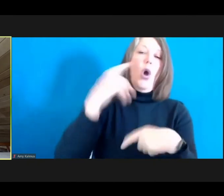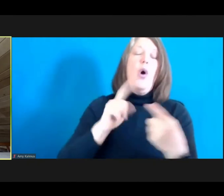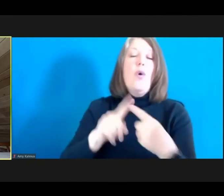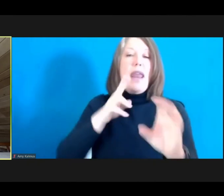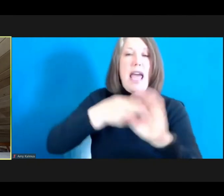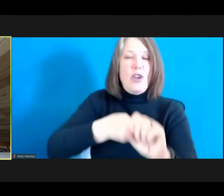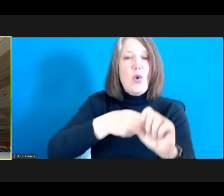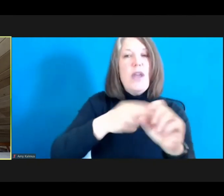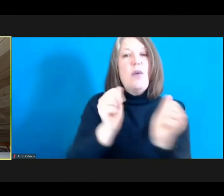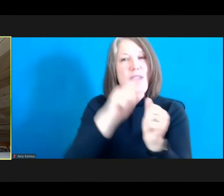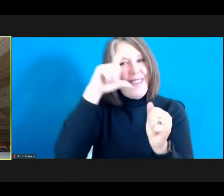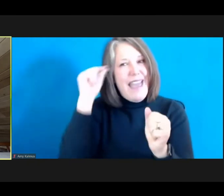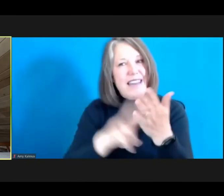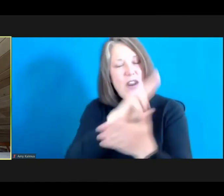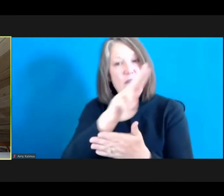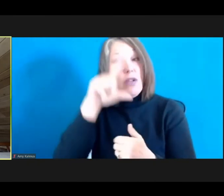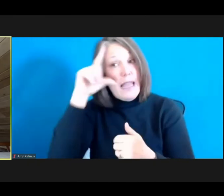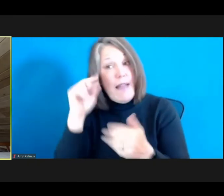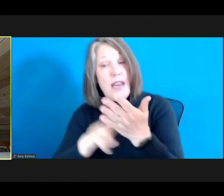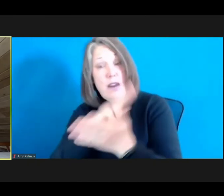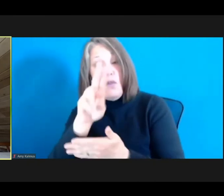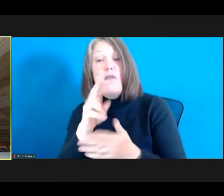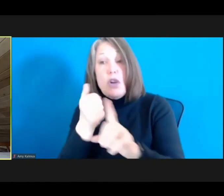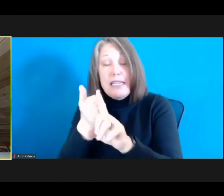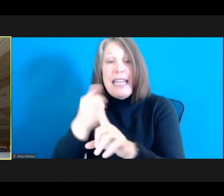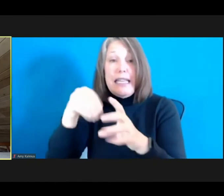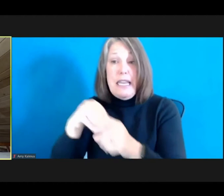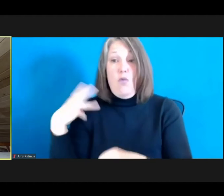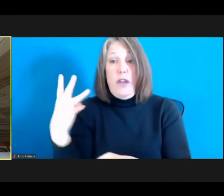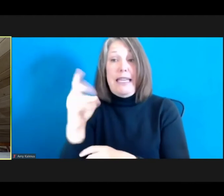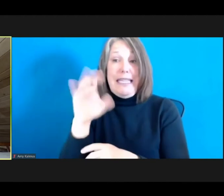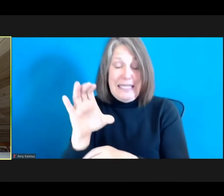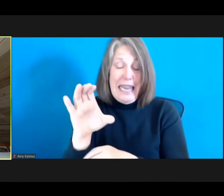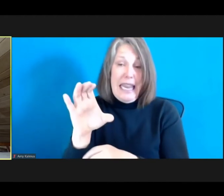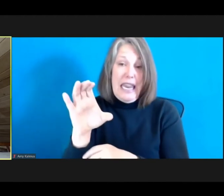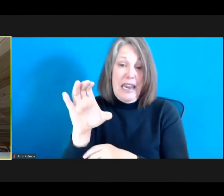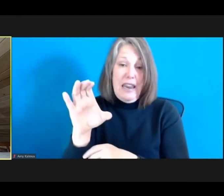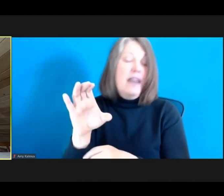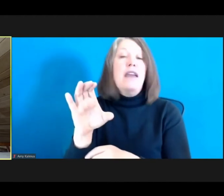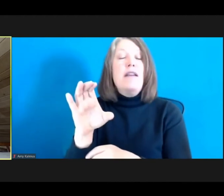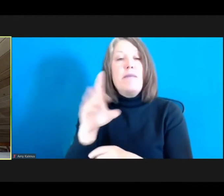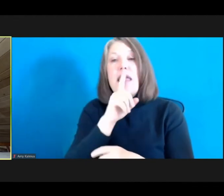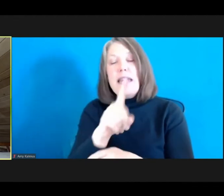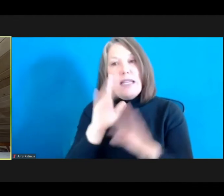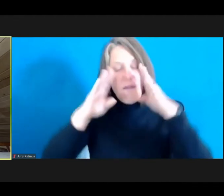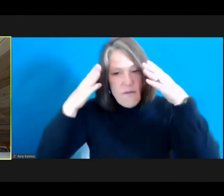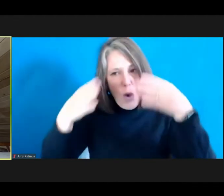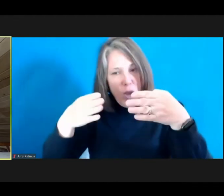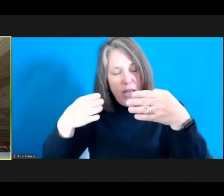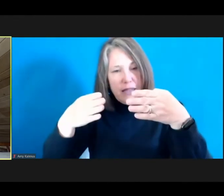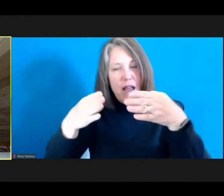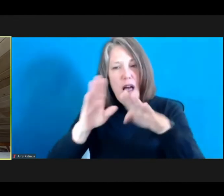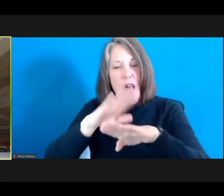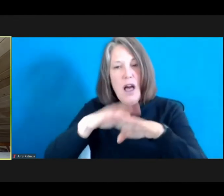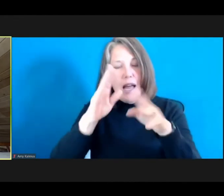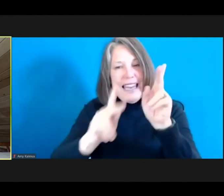Gallaudet University. Gallaudet University is located in Washington, D.C. and is focused on individuals